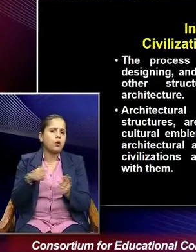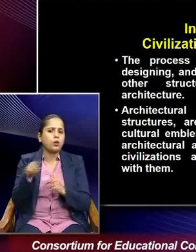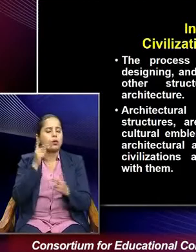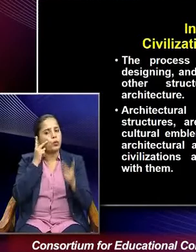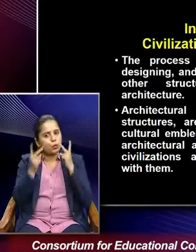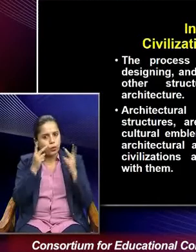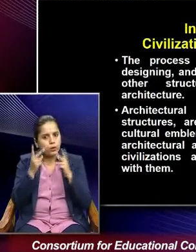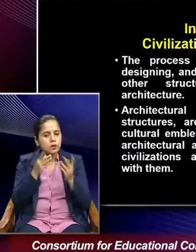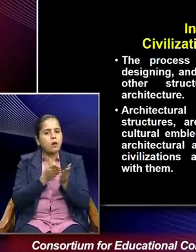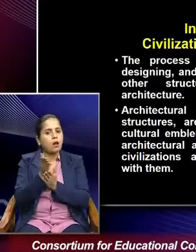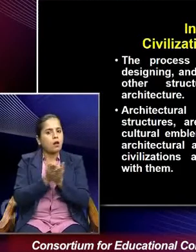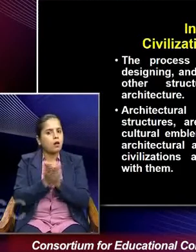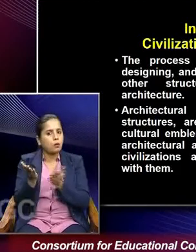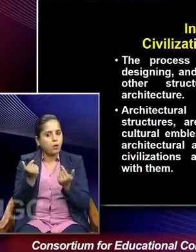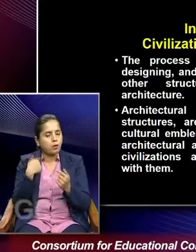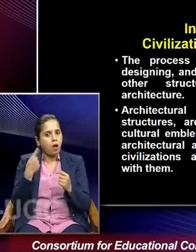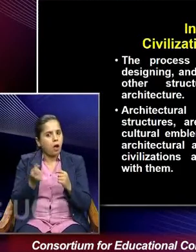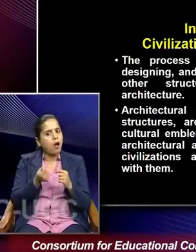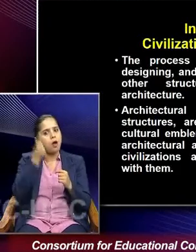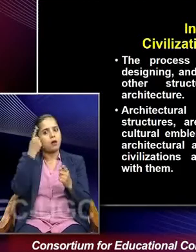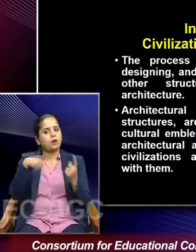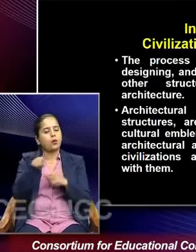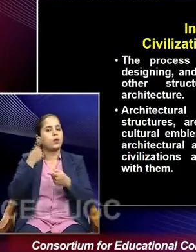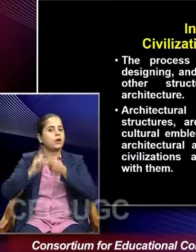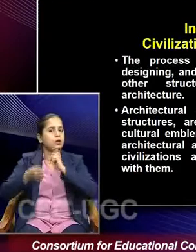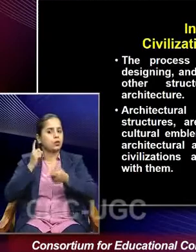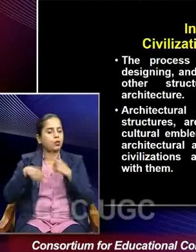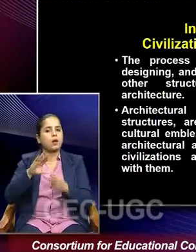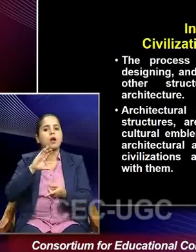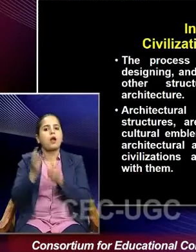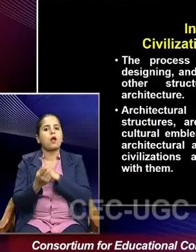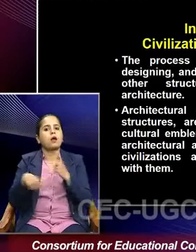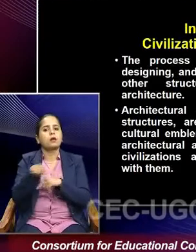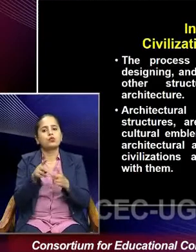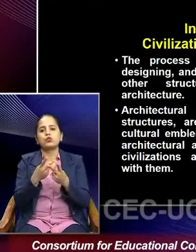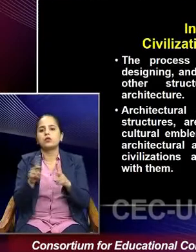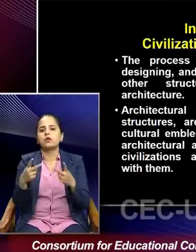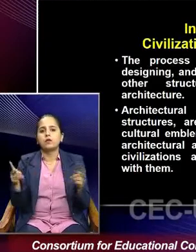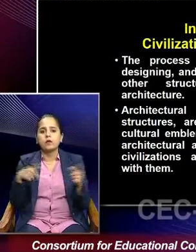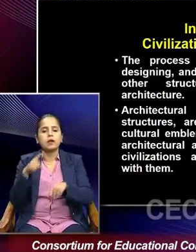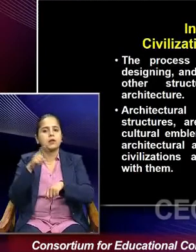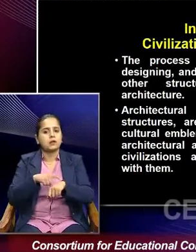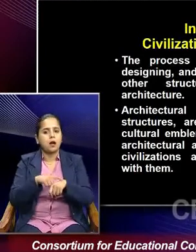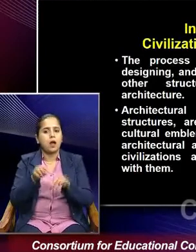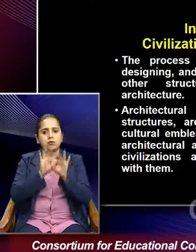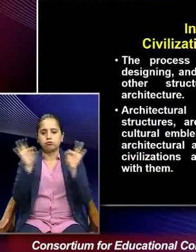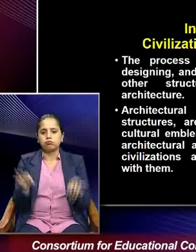visual medium to understand history and culture of different time